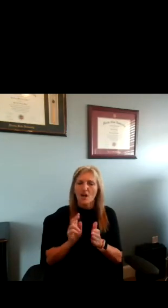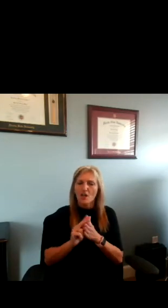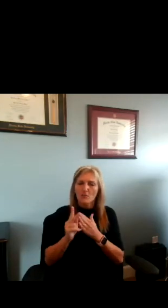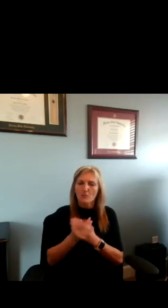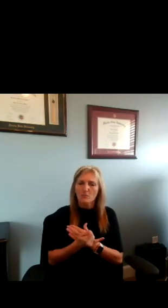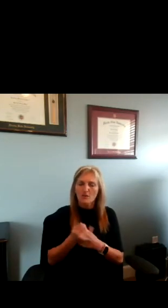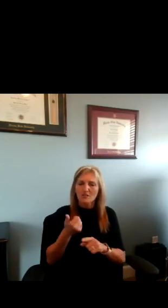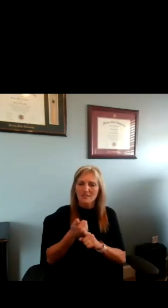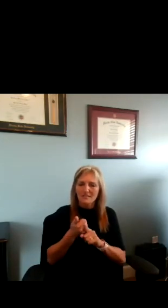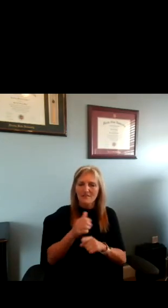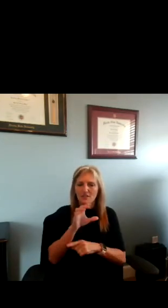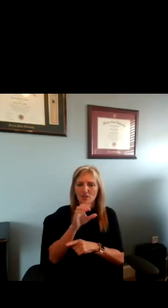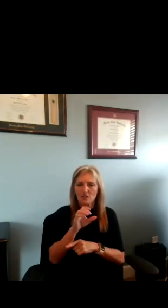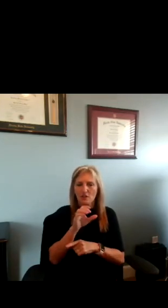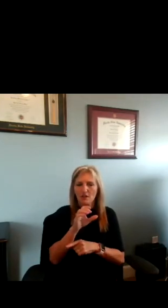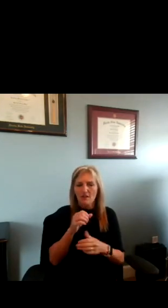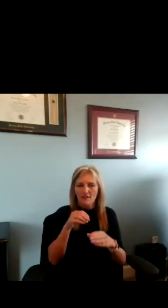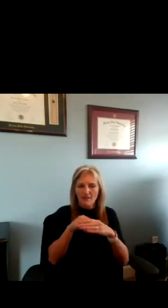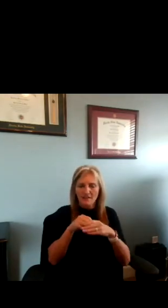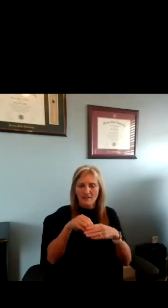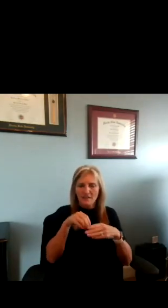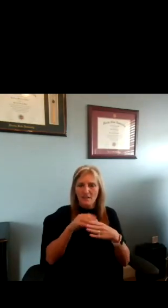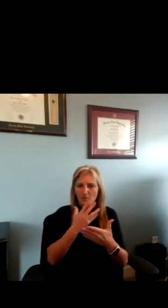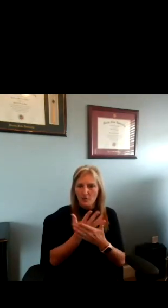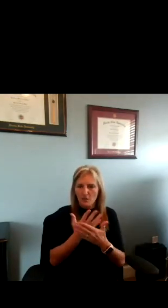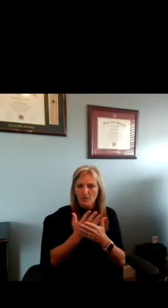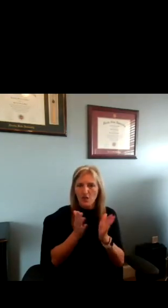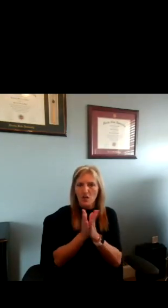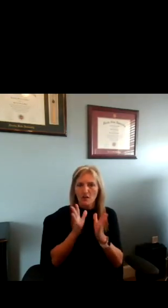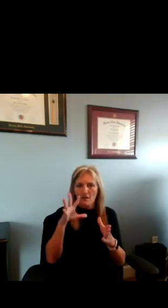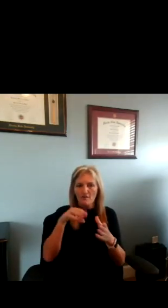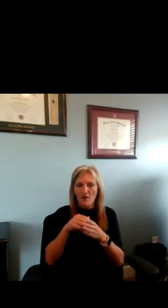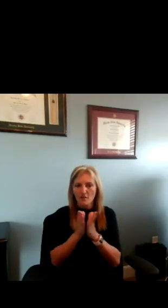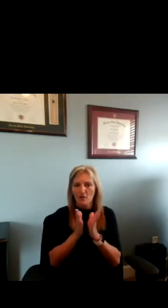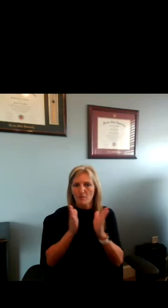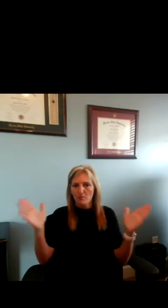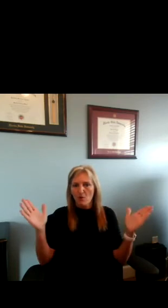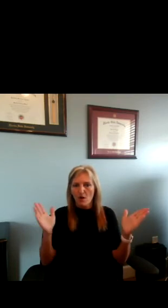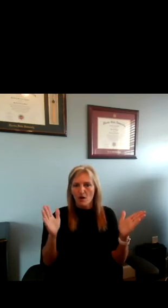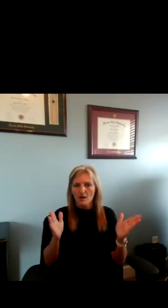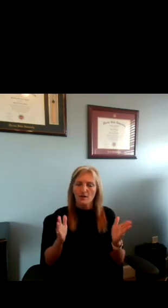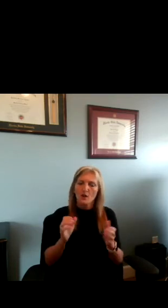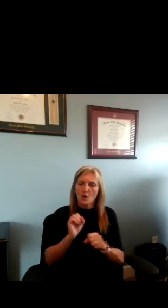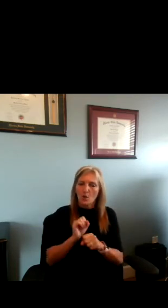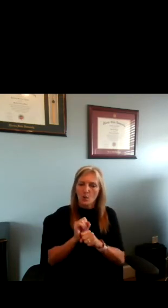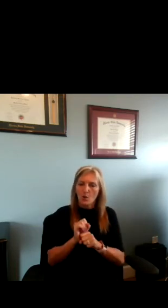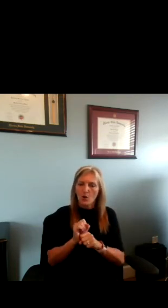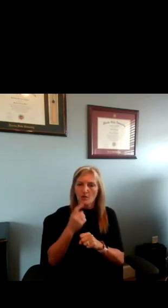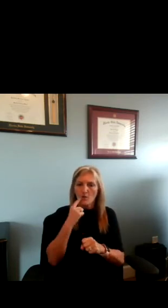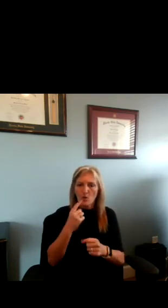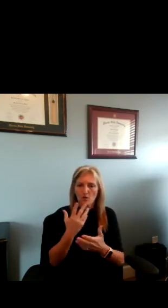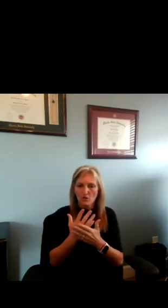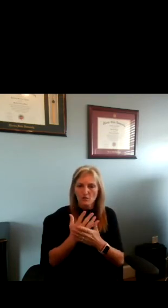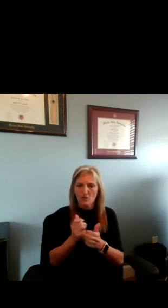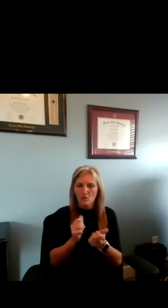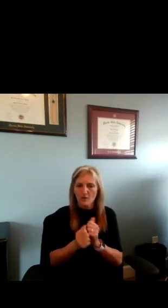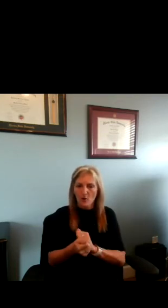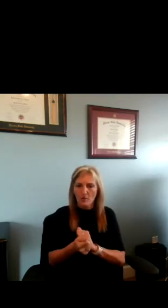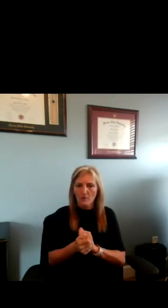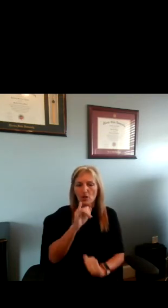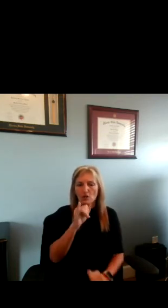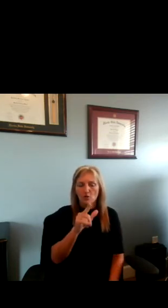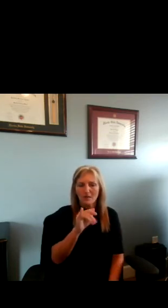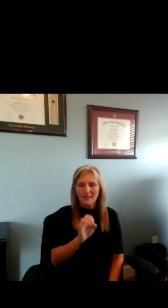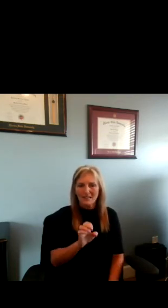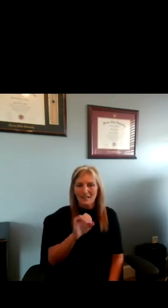cornerstone investment in our work on prisons, and it's part of a broader body of work on corrections reform that's being led by my brilliant colleague, Julie James,